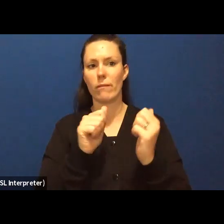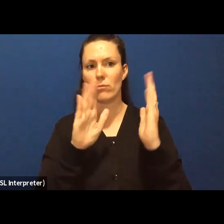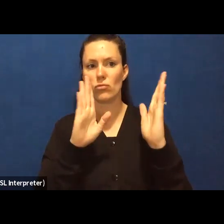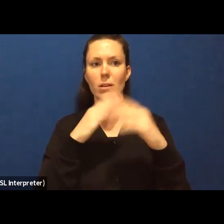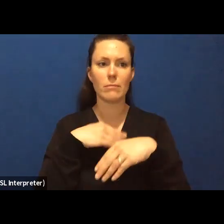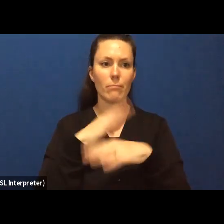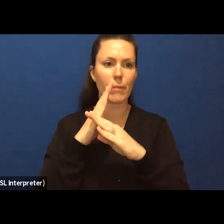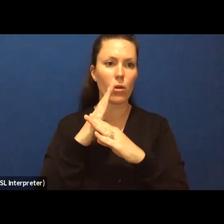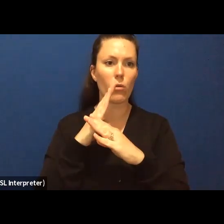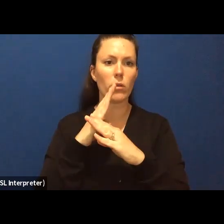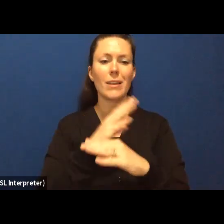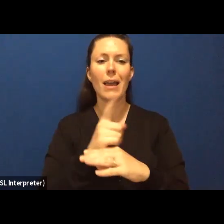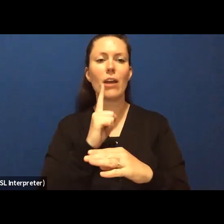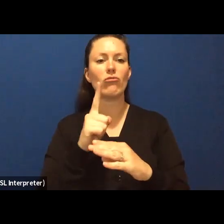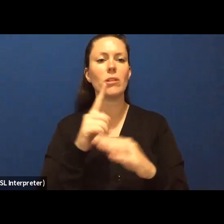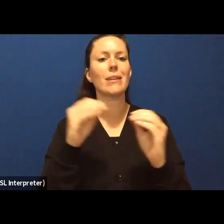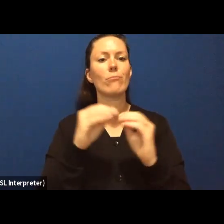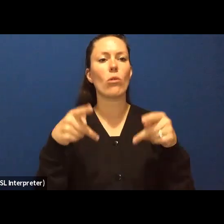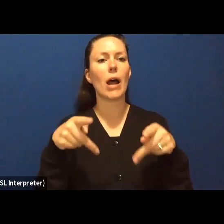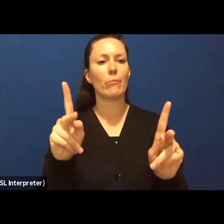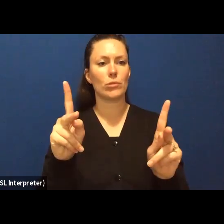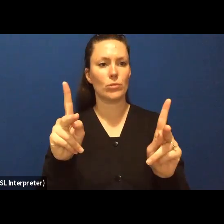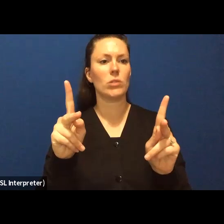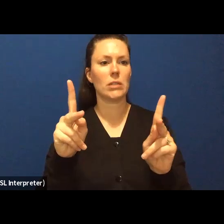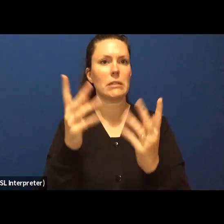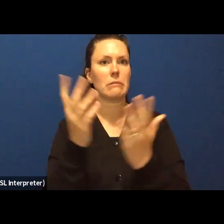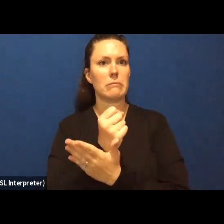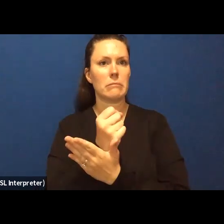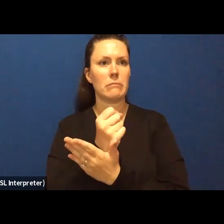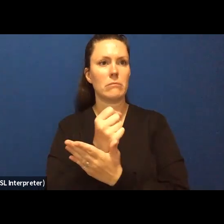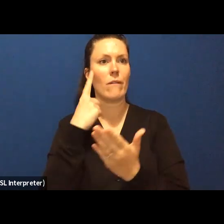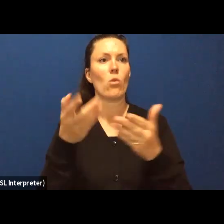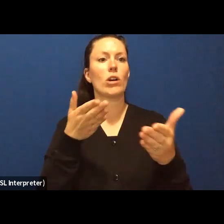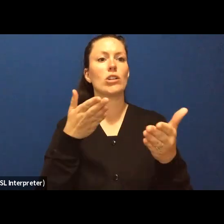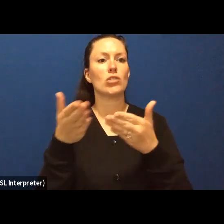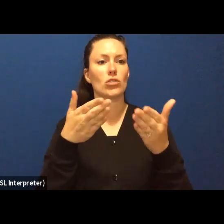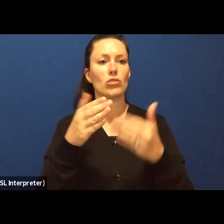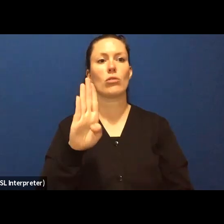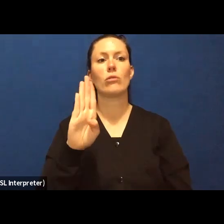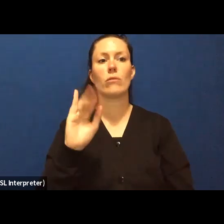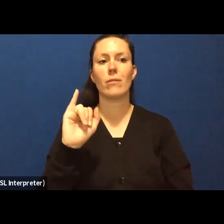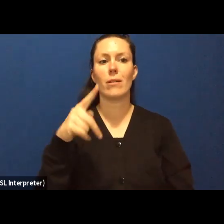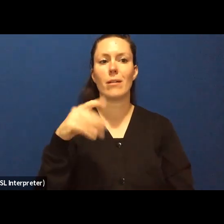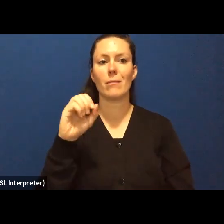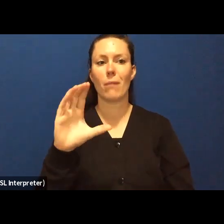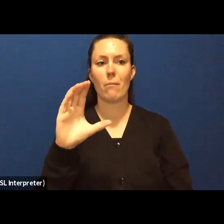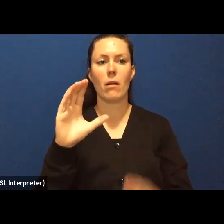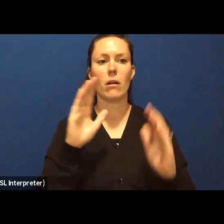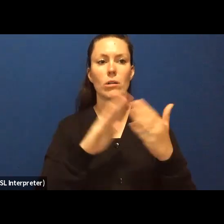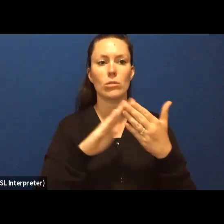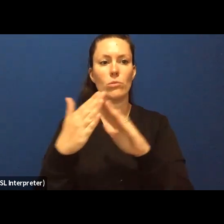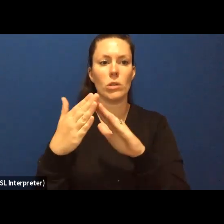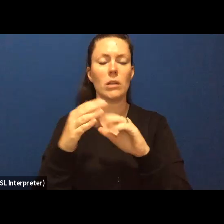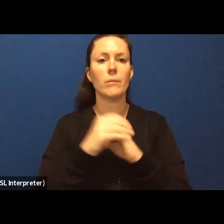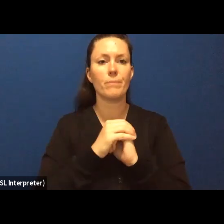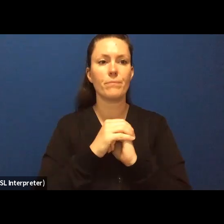of opportunity that we're missing regarding serving the BIPOC community. So a